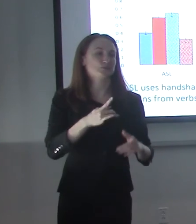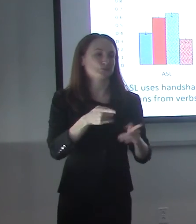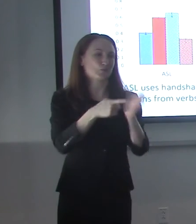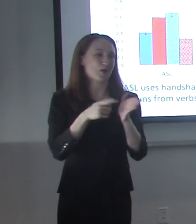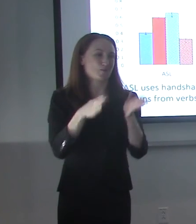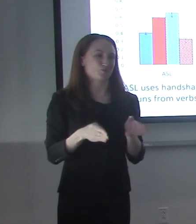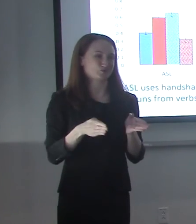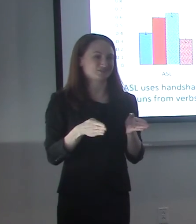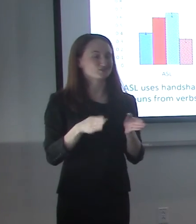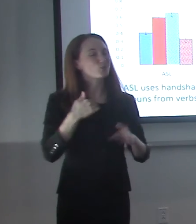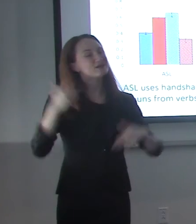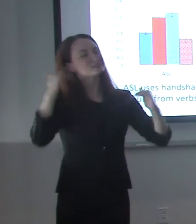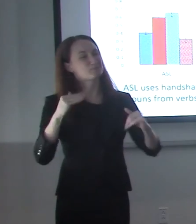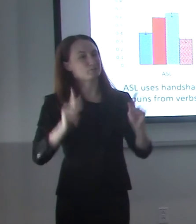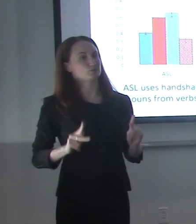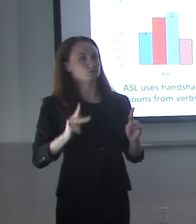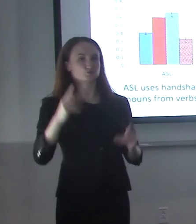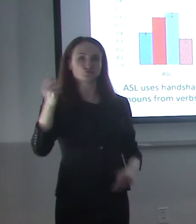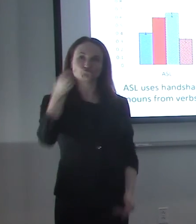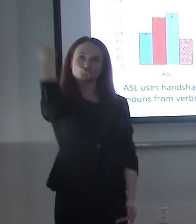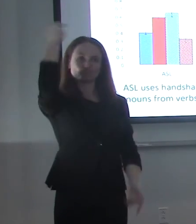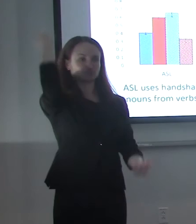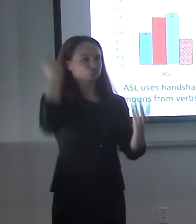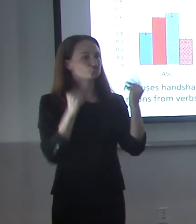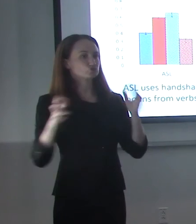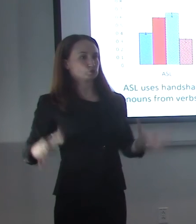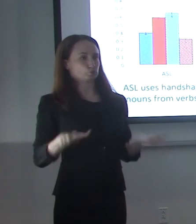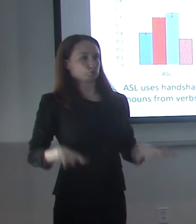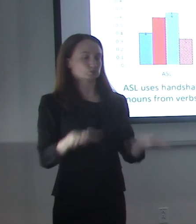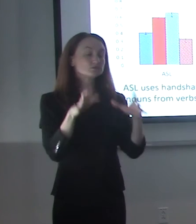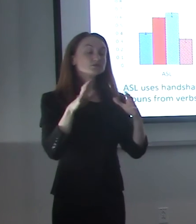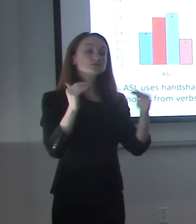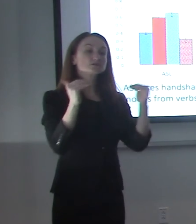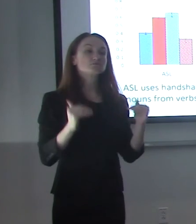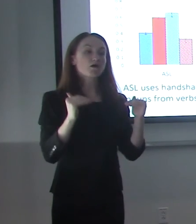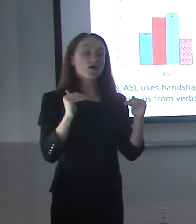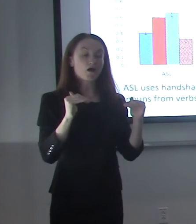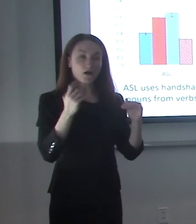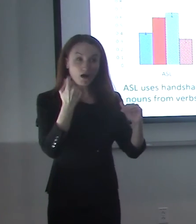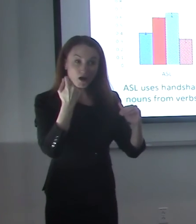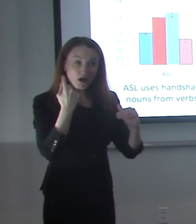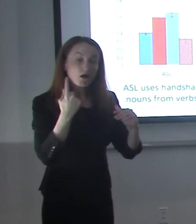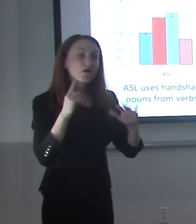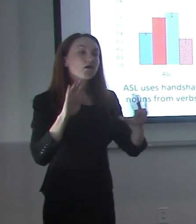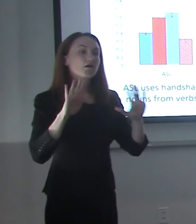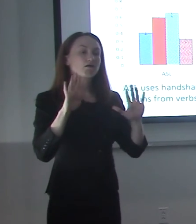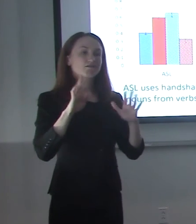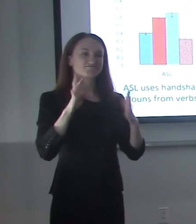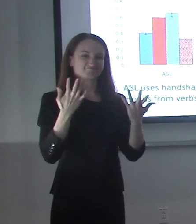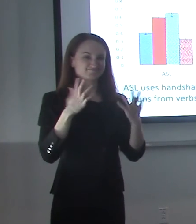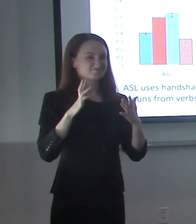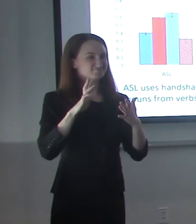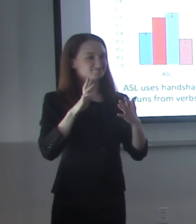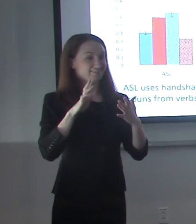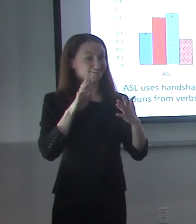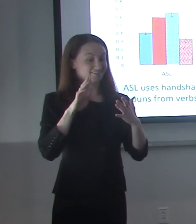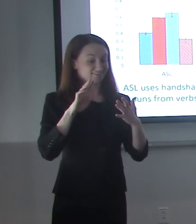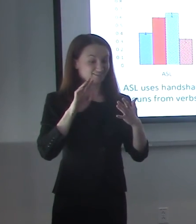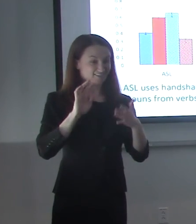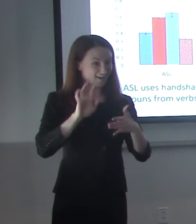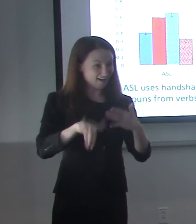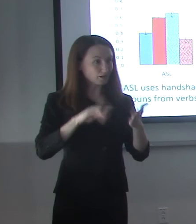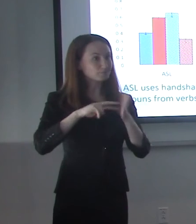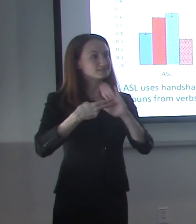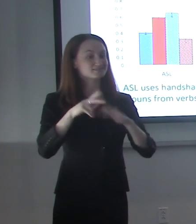might expect that. But what the subsequent result of that is that